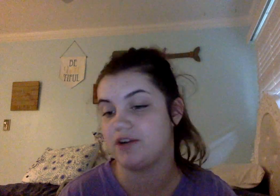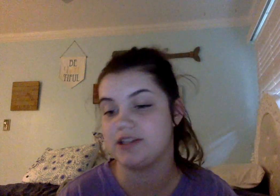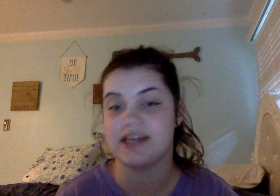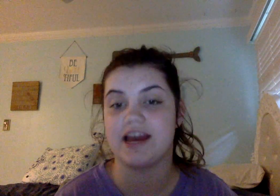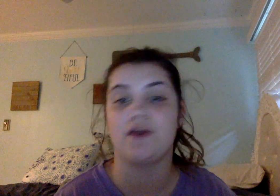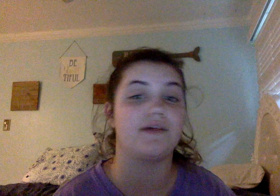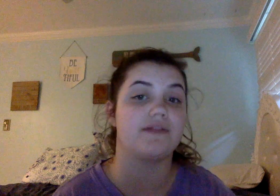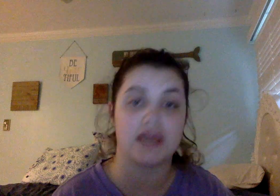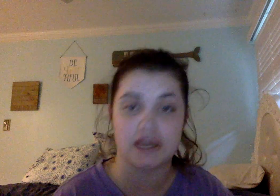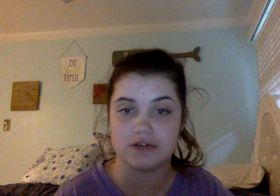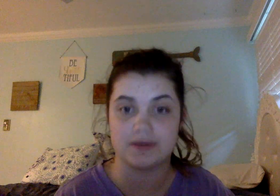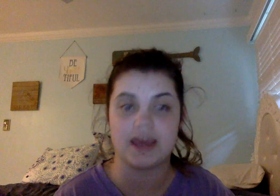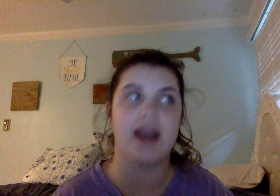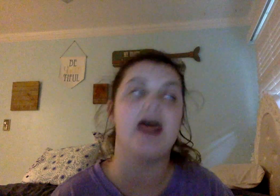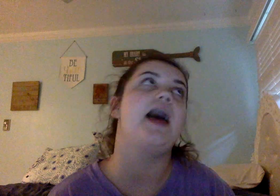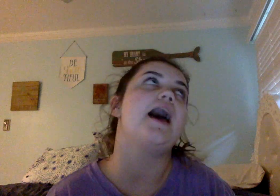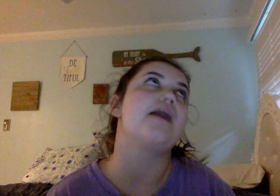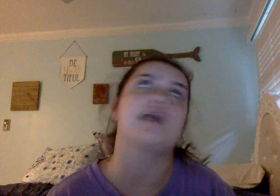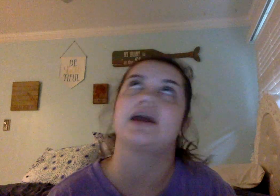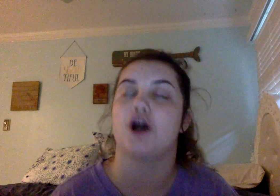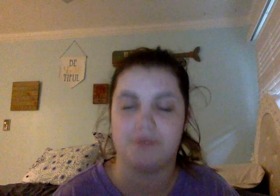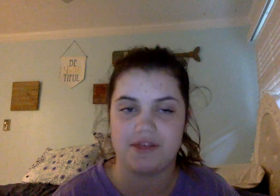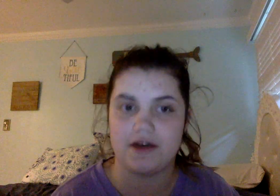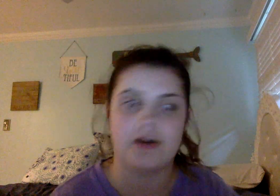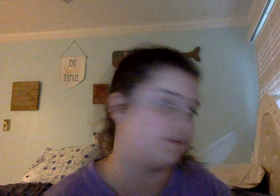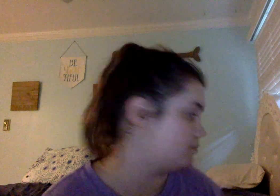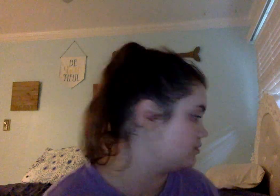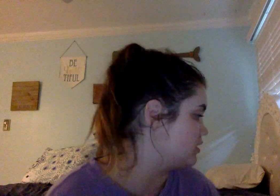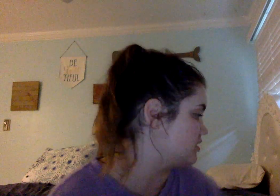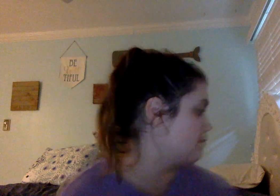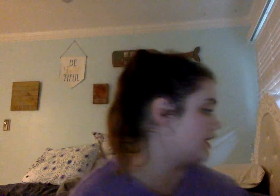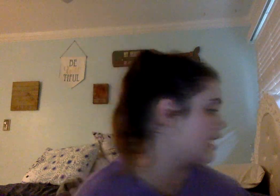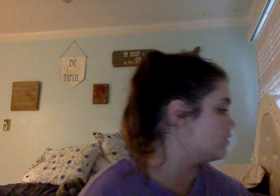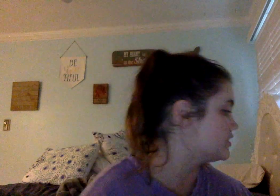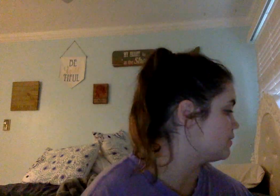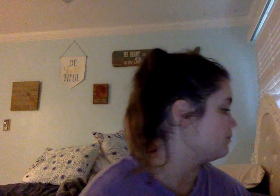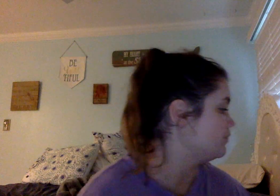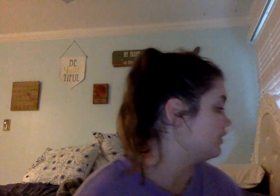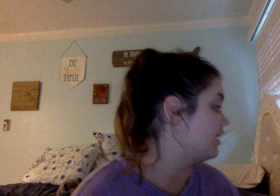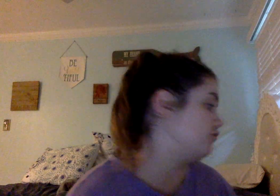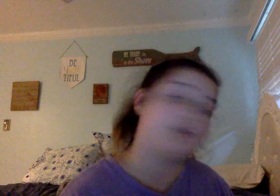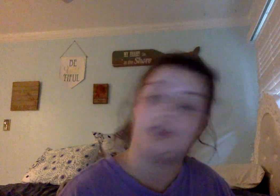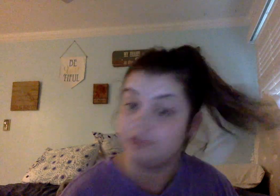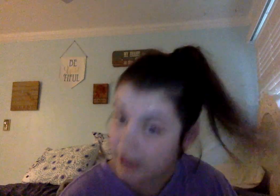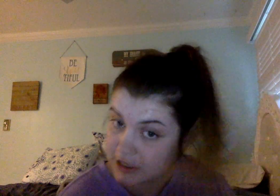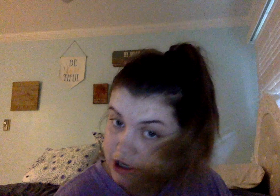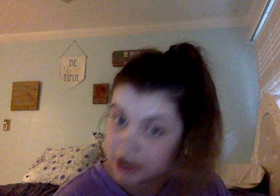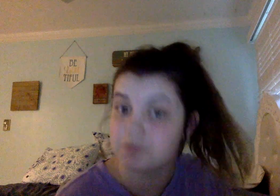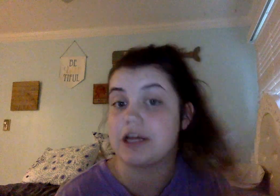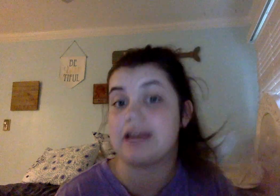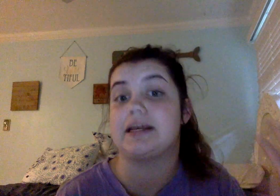there, and then they can use them again. And then I hope that they'll give them to somebody else, if they're good flashcards, which I like to